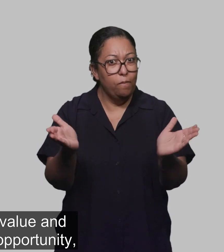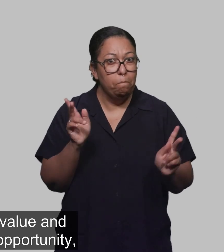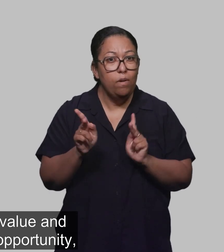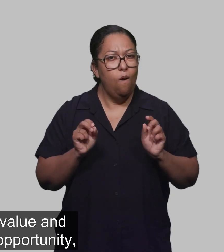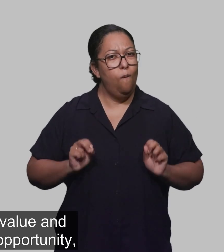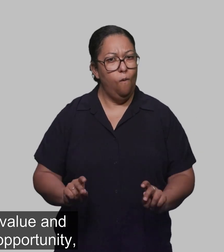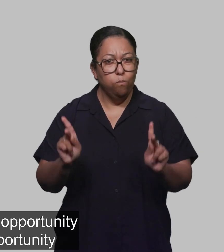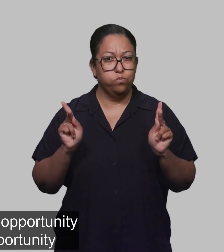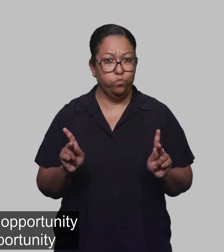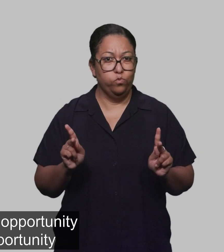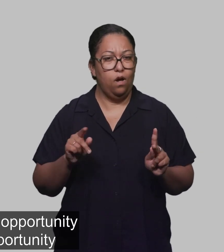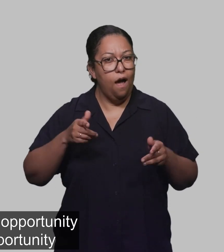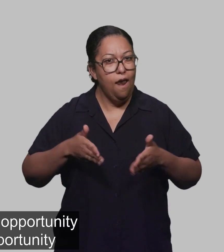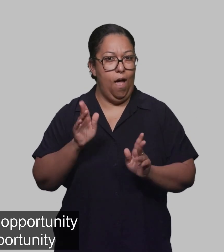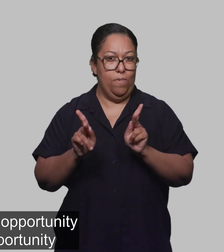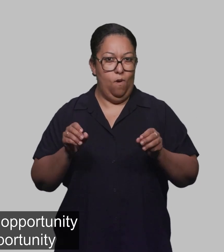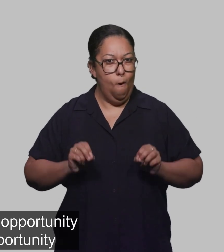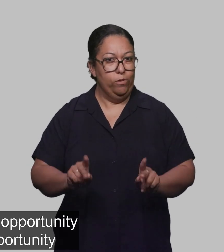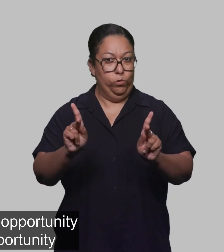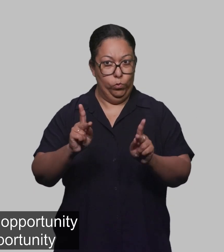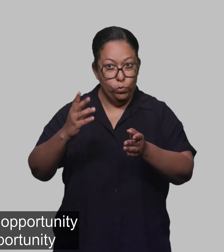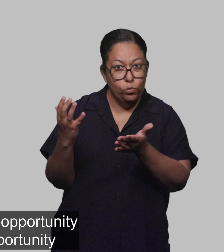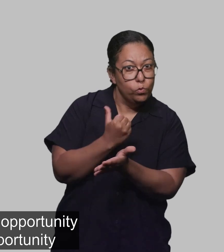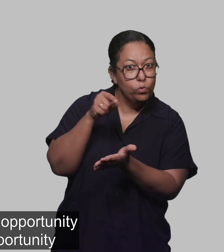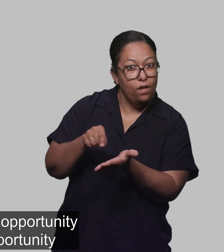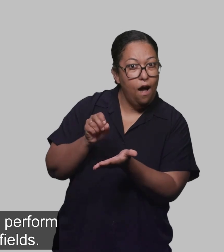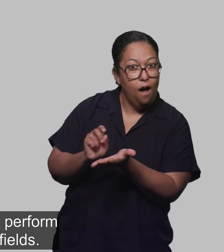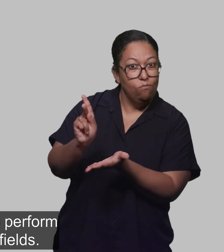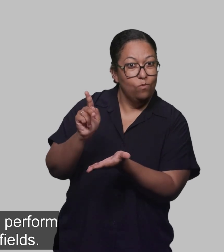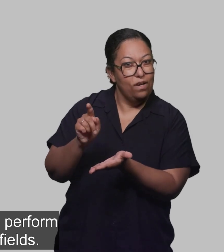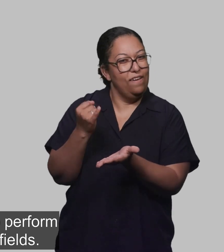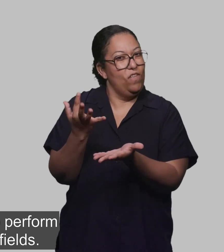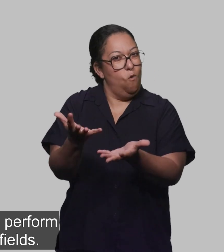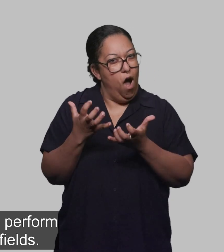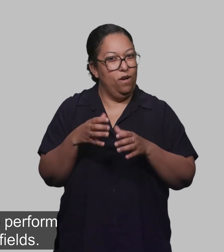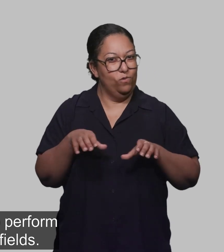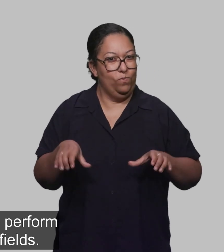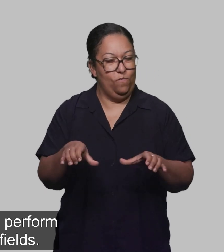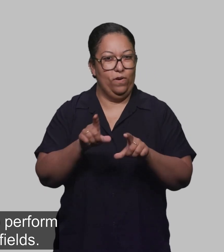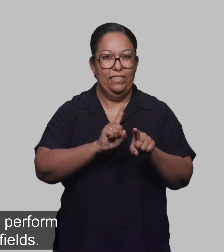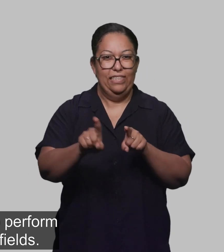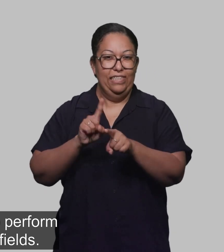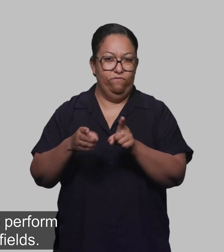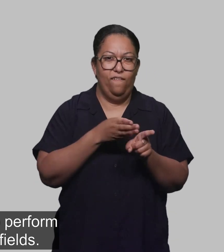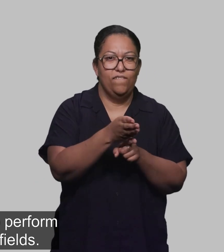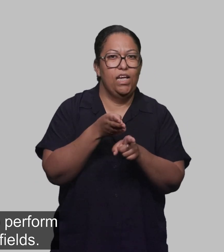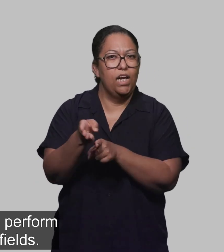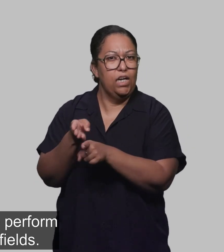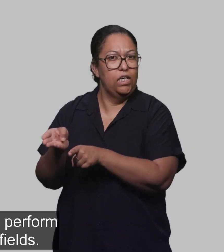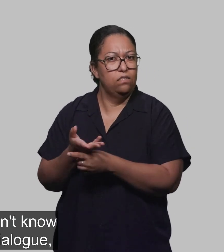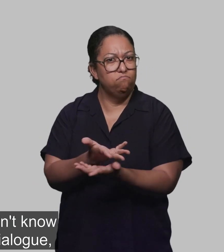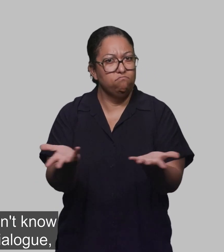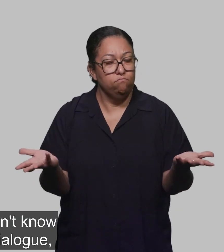the opportunity, allow people the opportunity to use the opportunity if they want to perform in different